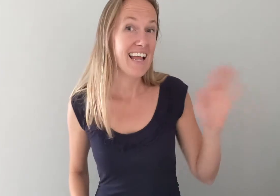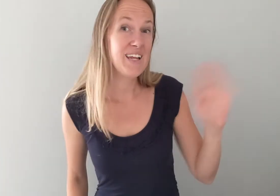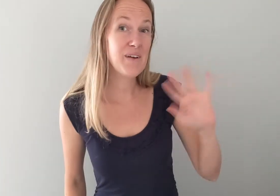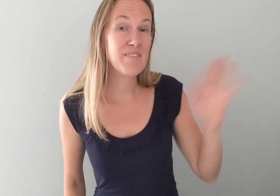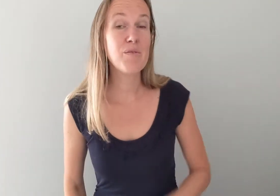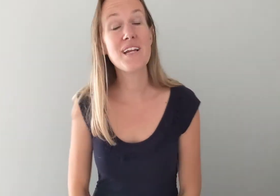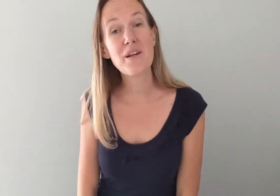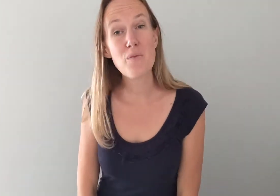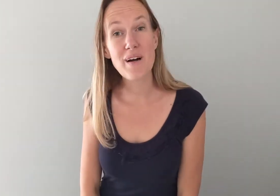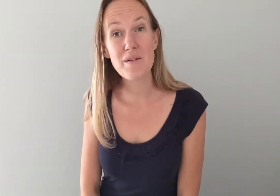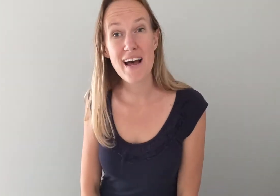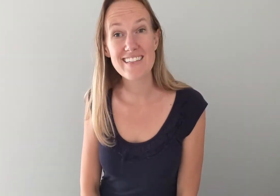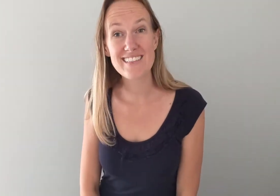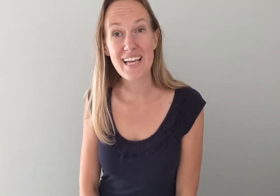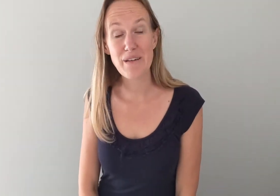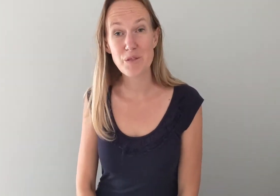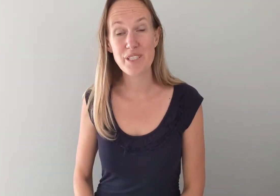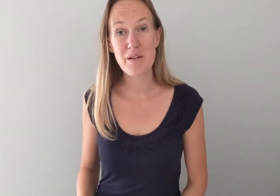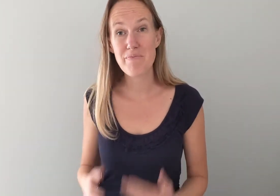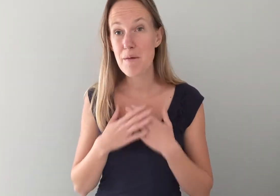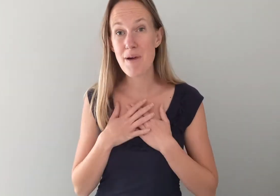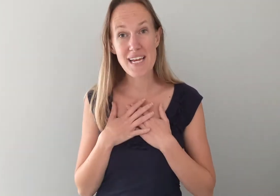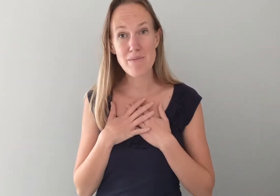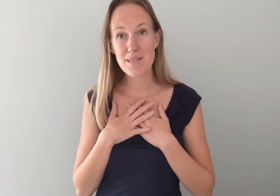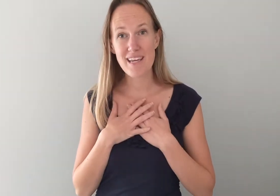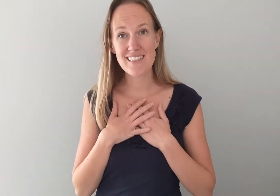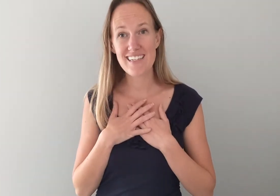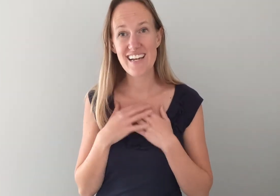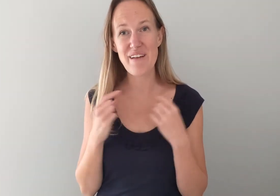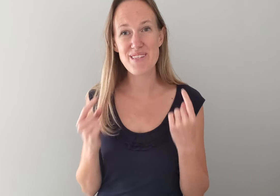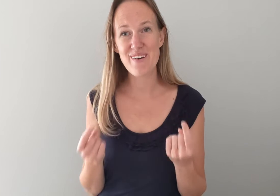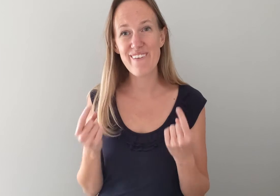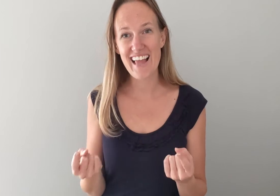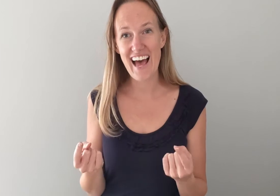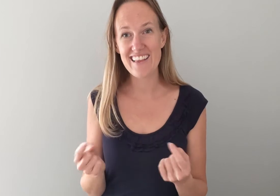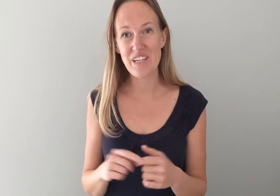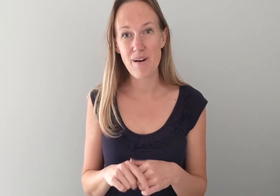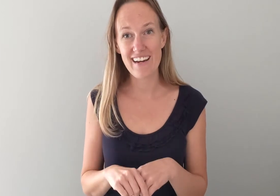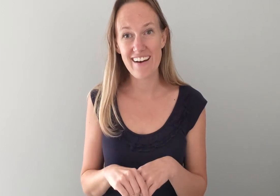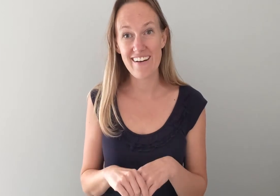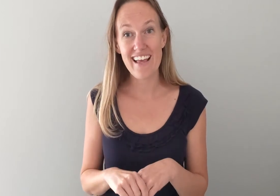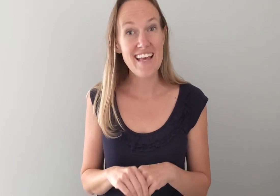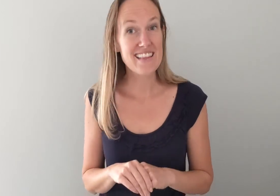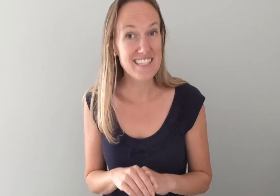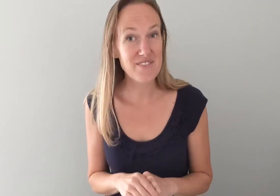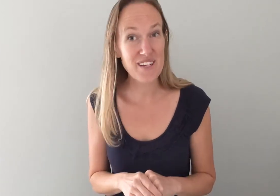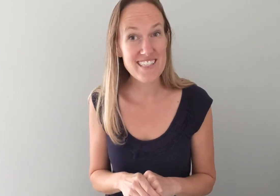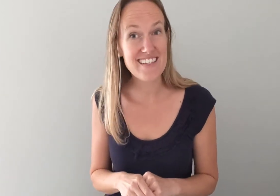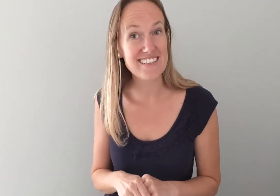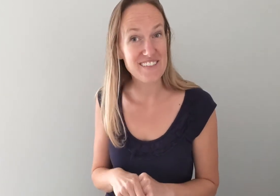Hello everyone and welcome back to Sign Language Worship. My name is Mandy and I'm so glad that you are here. This video is a little